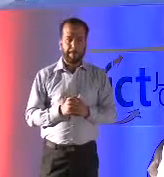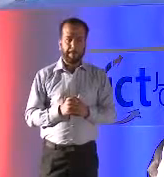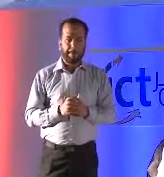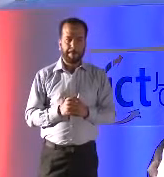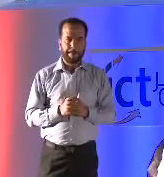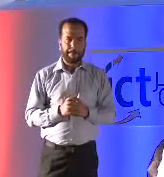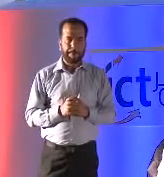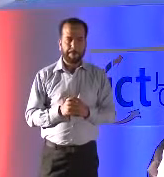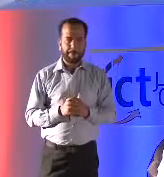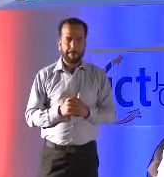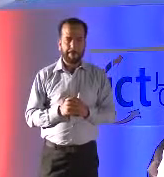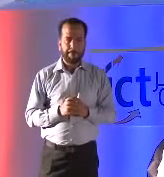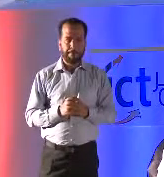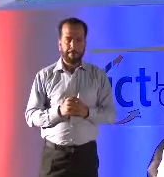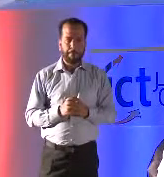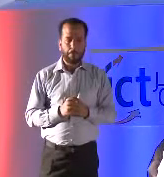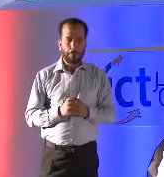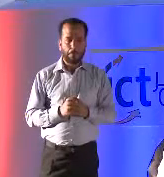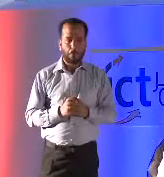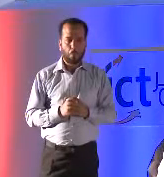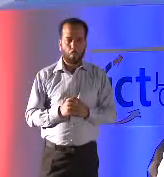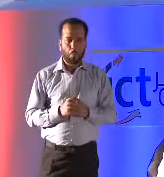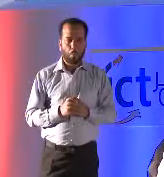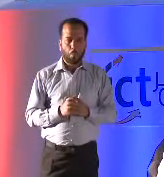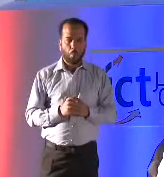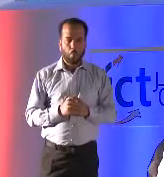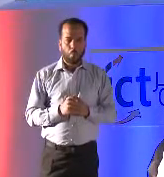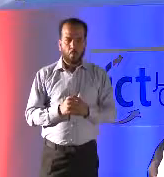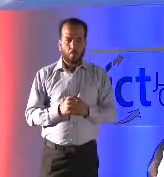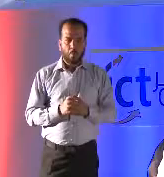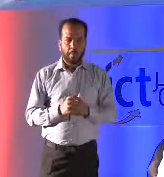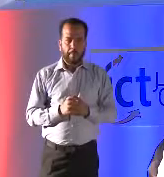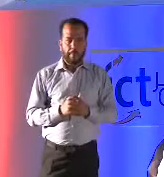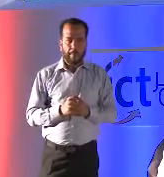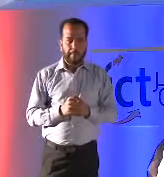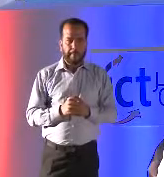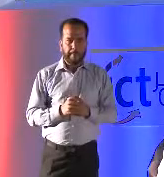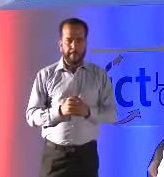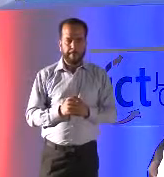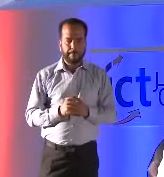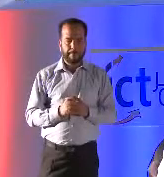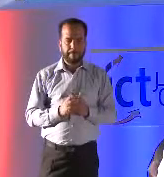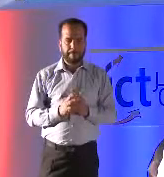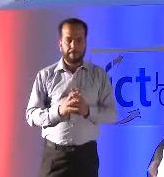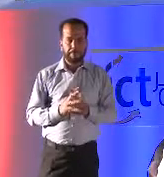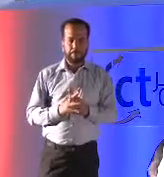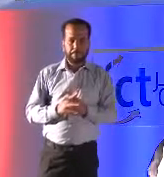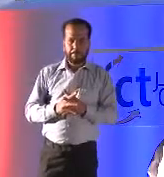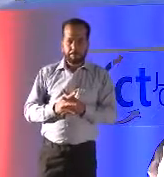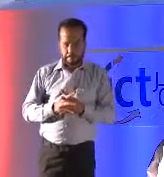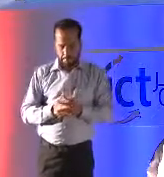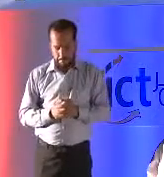over 150,000 blind people that are around us